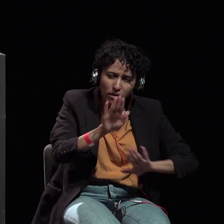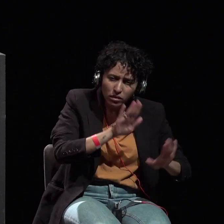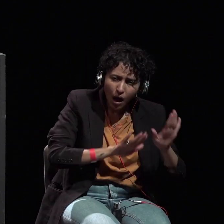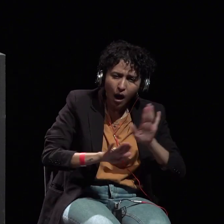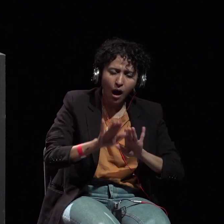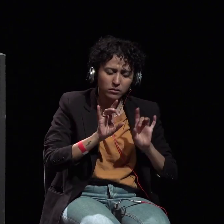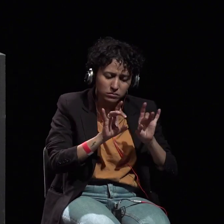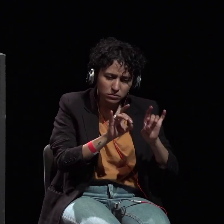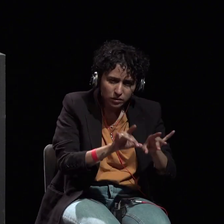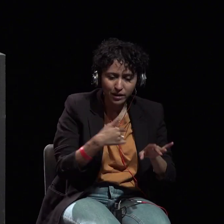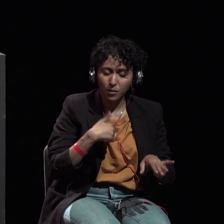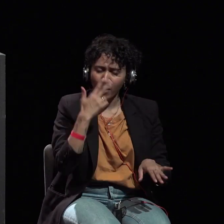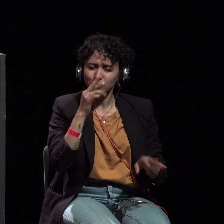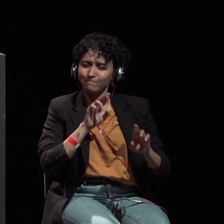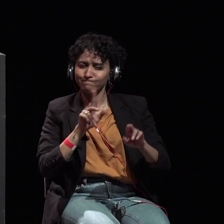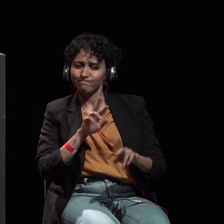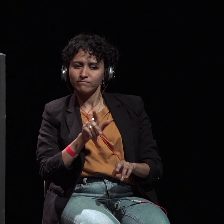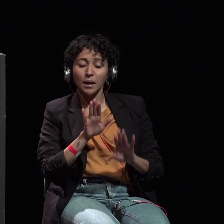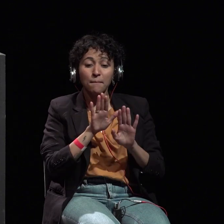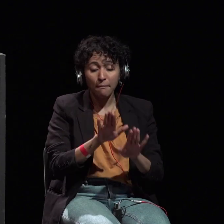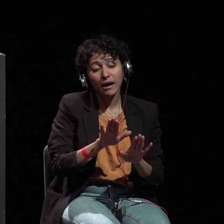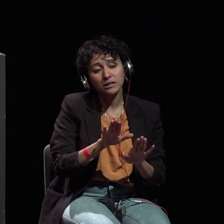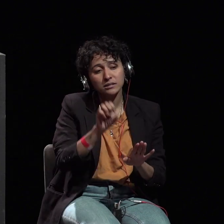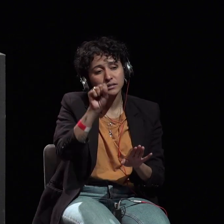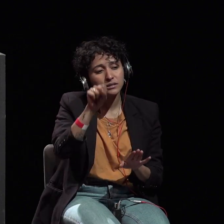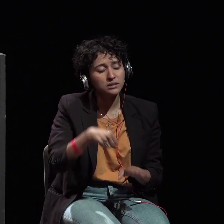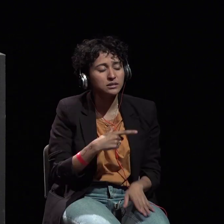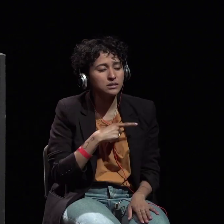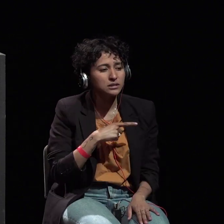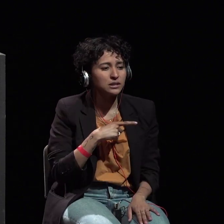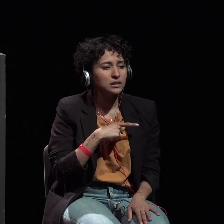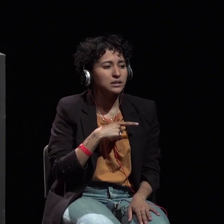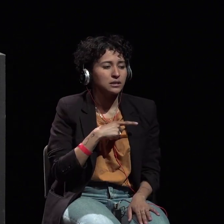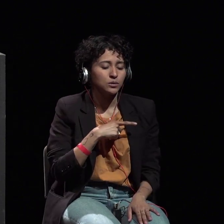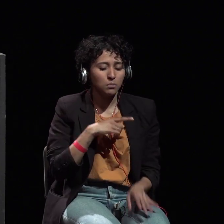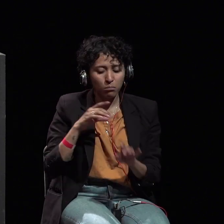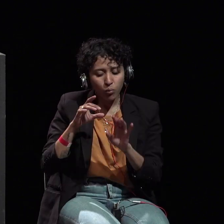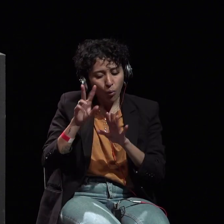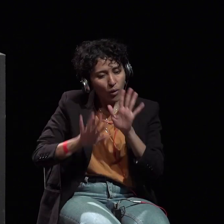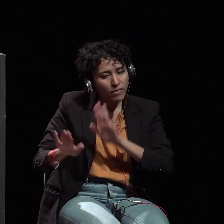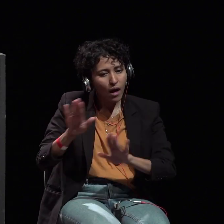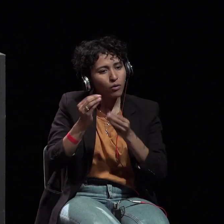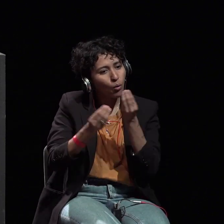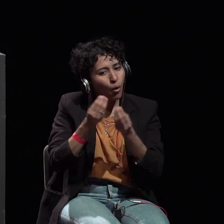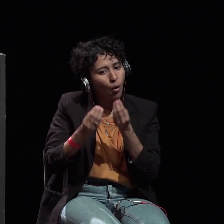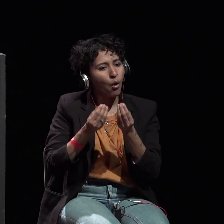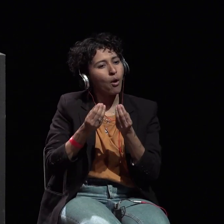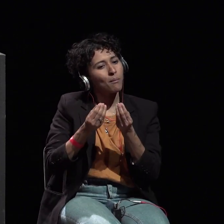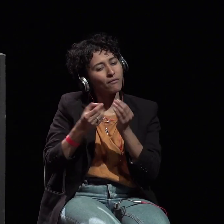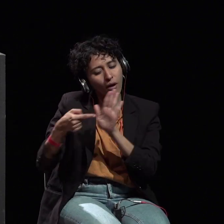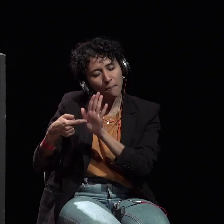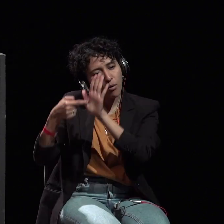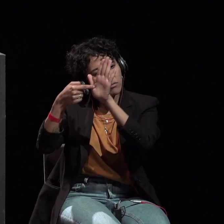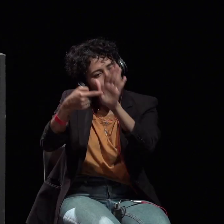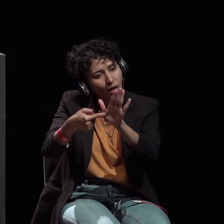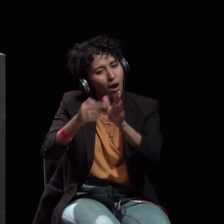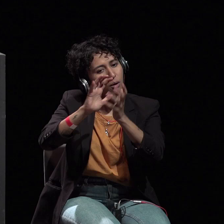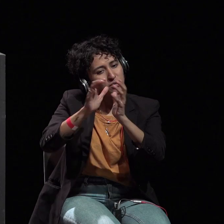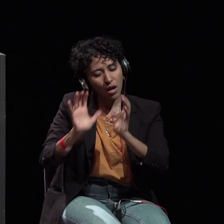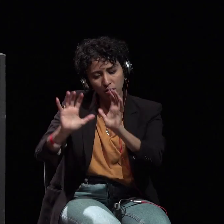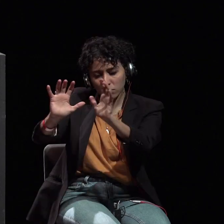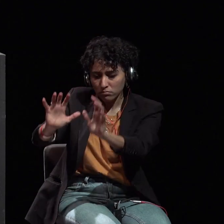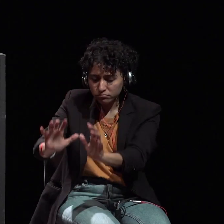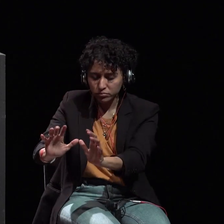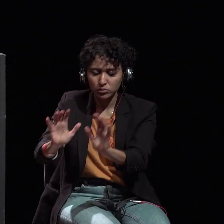both in terms of their physical display in our exhibition and because the exhibition itself occasioned the entire collection to be photographed and digitally made